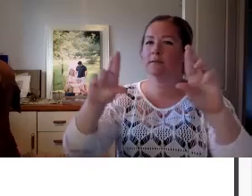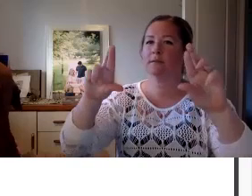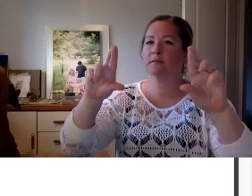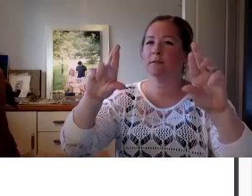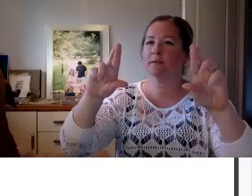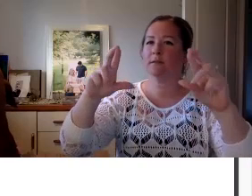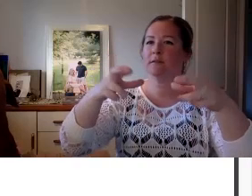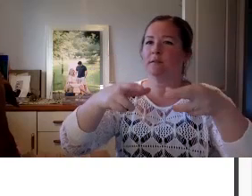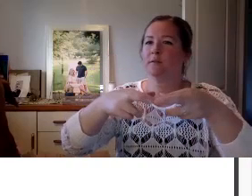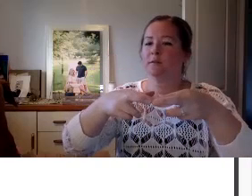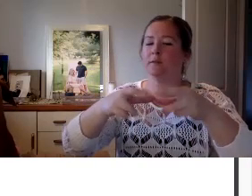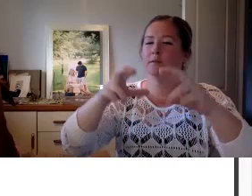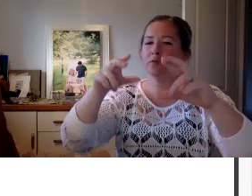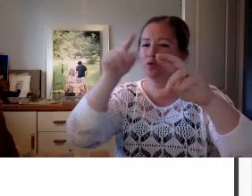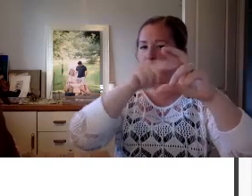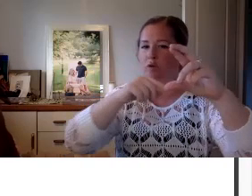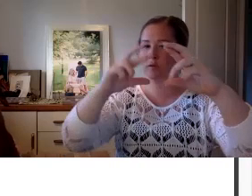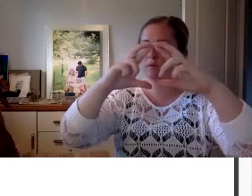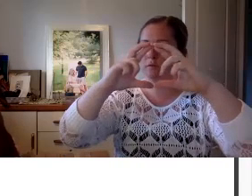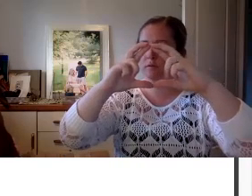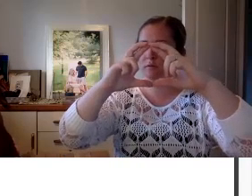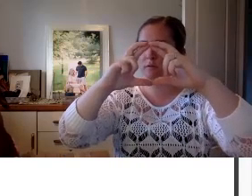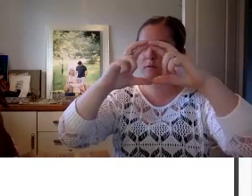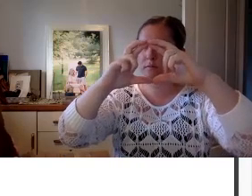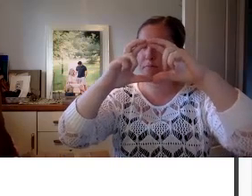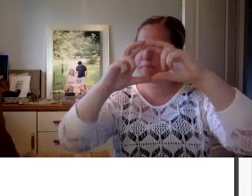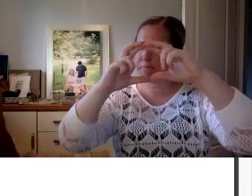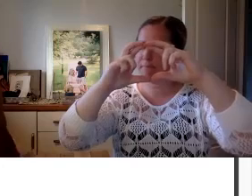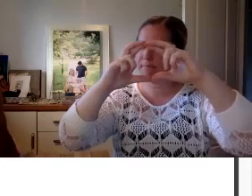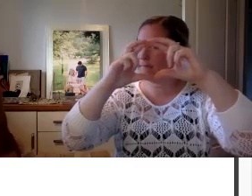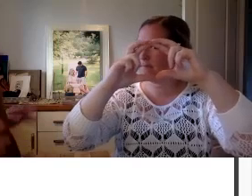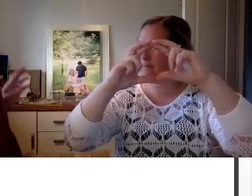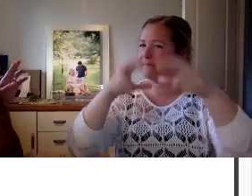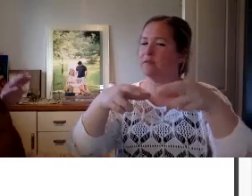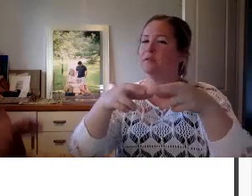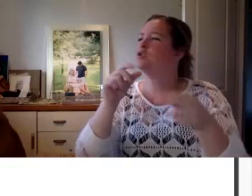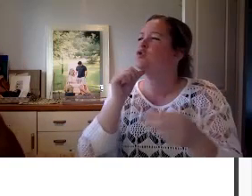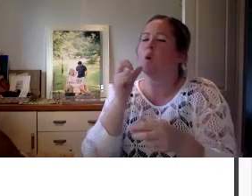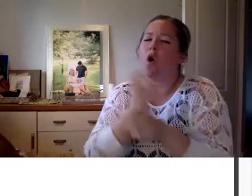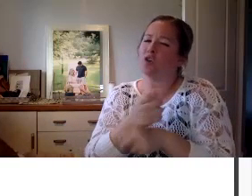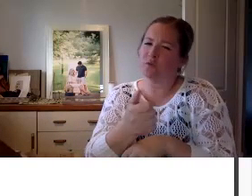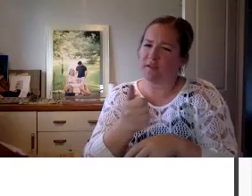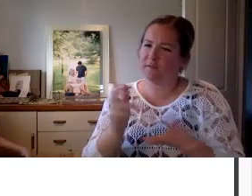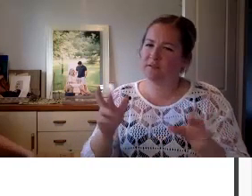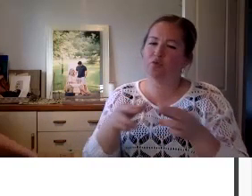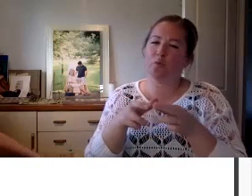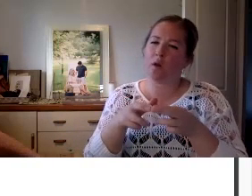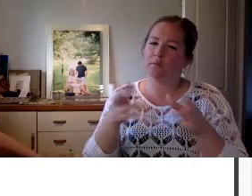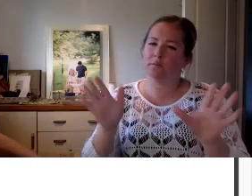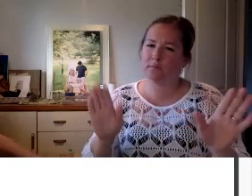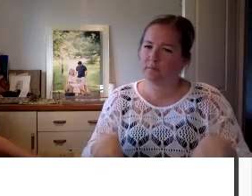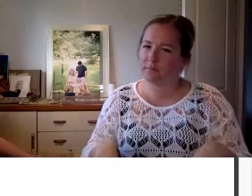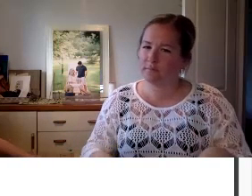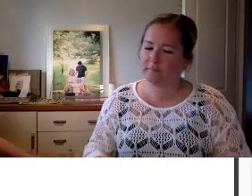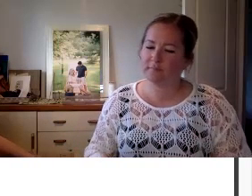donuts. See how you do donuts? Donuts. Do the circle and like the R and make it. Don't be